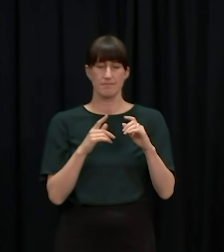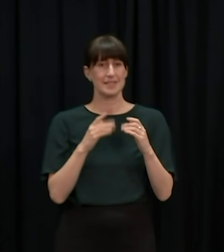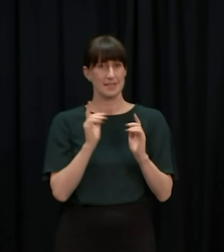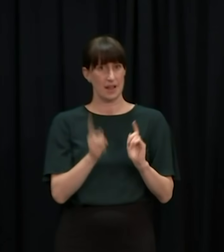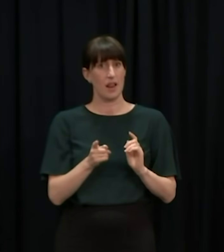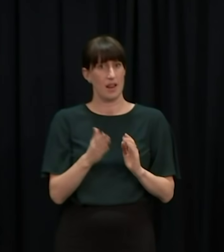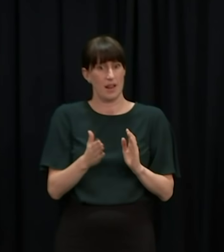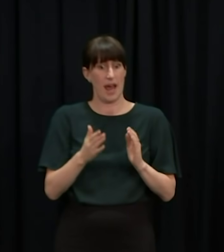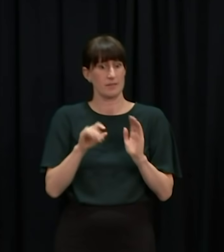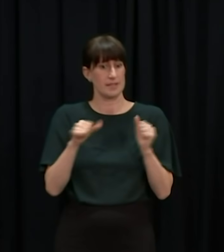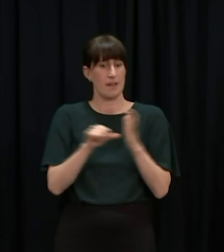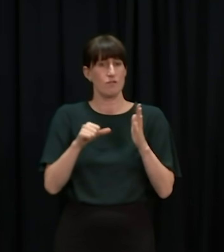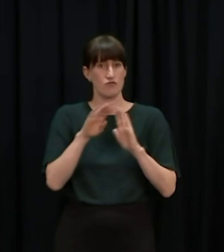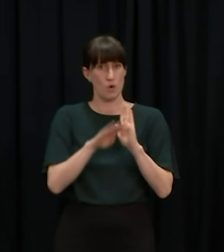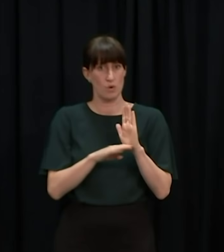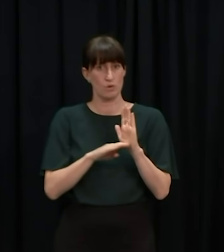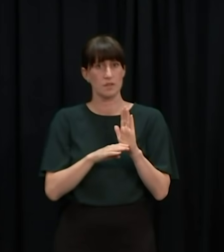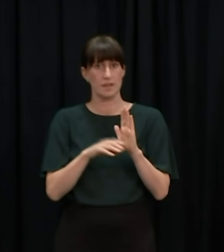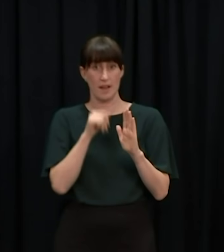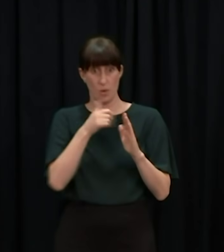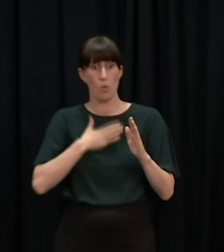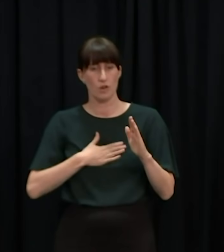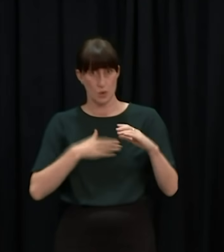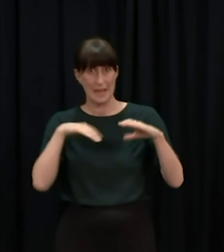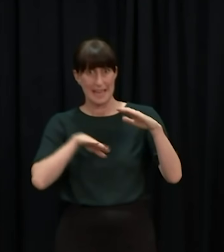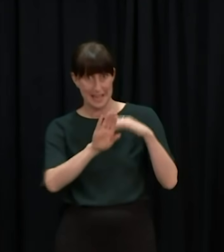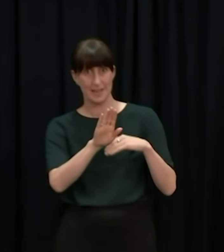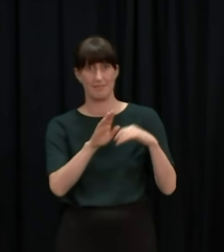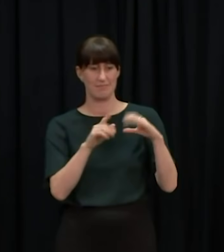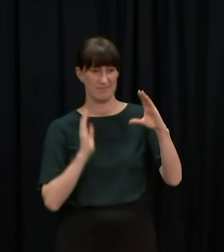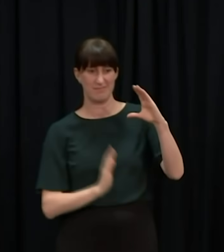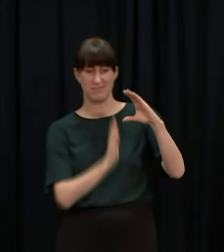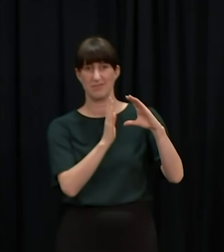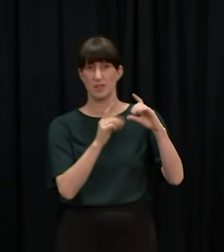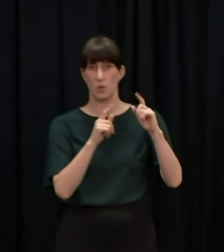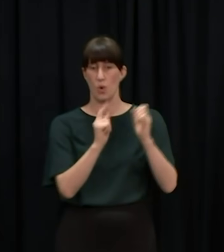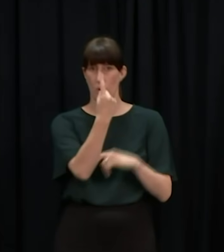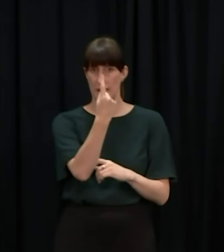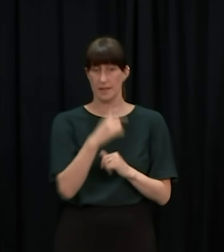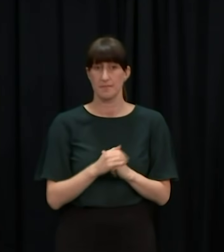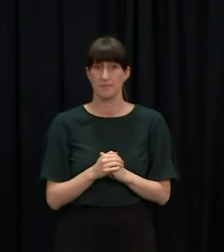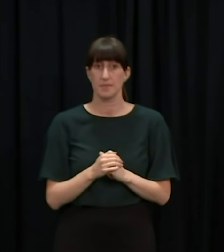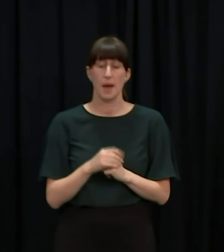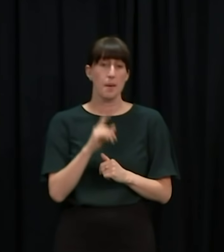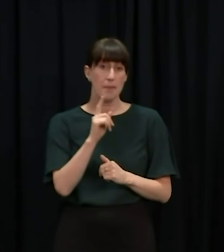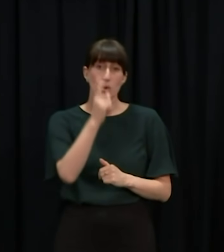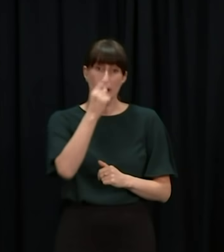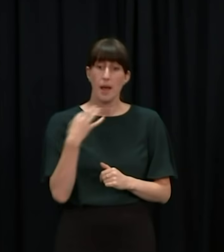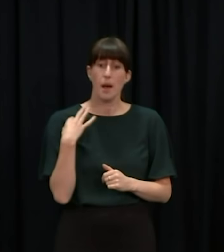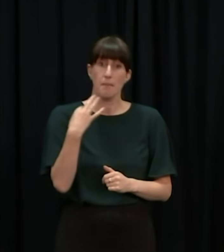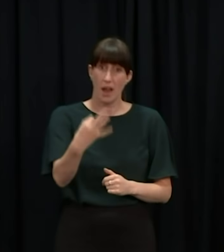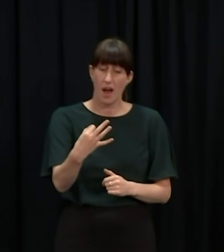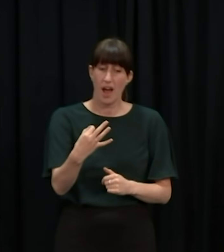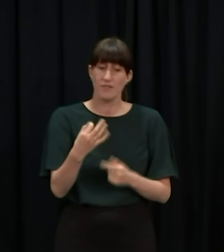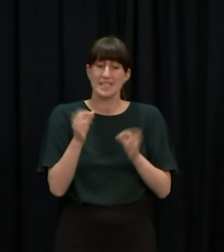Auckland. However, in addition to the new exemptions announced yesterday, there is now also the ability to apply for an exemption for people